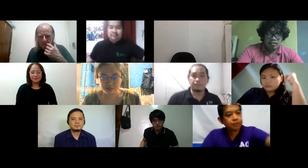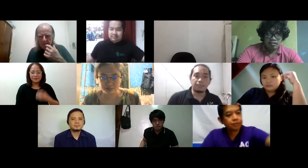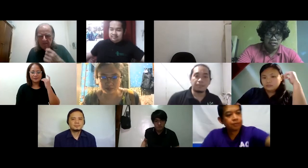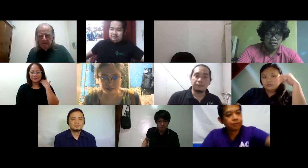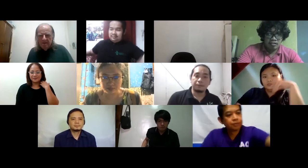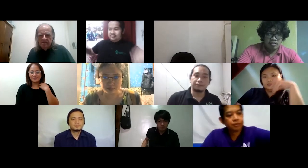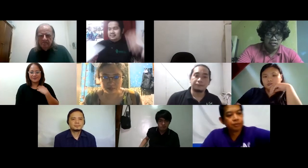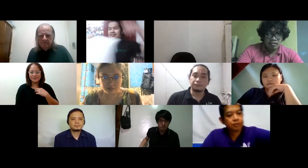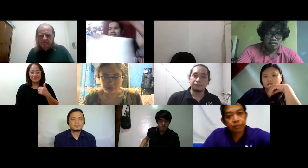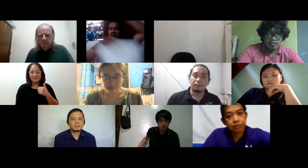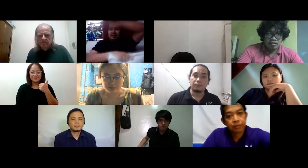Okay.